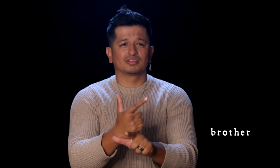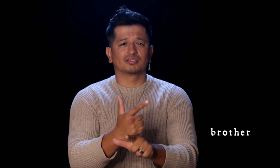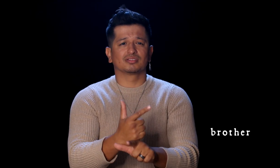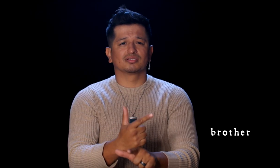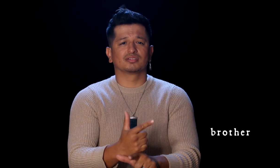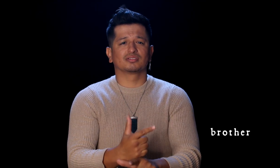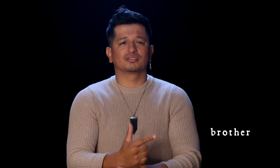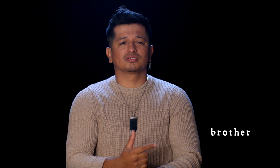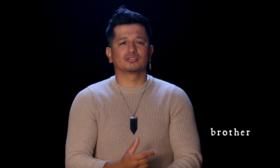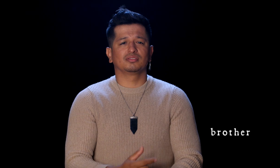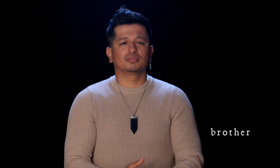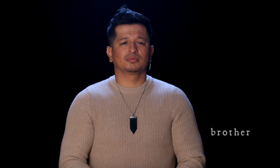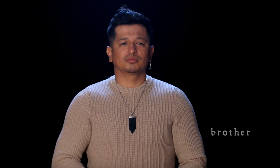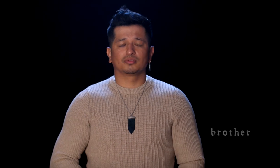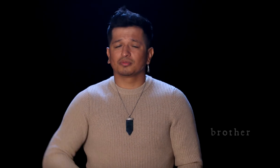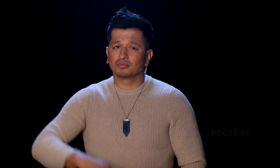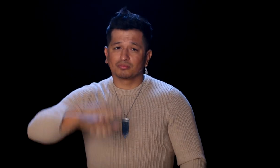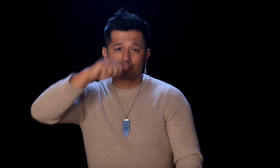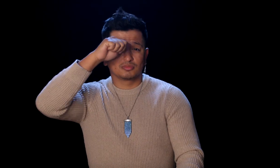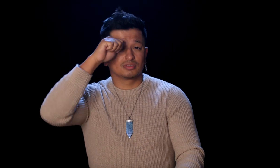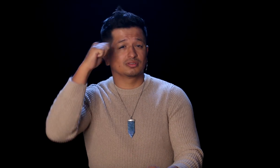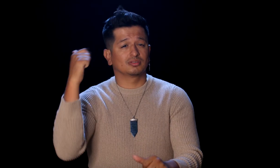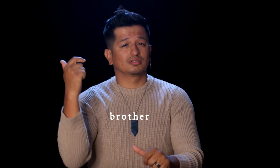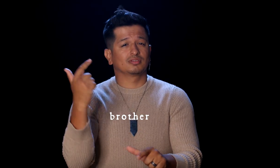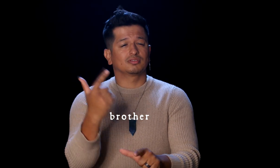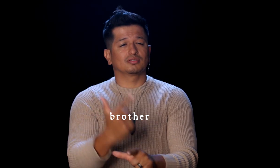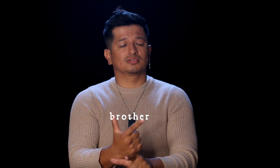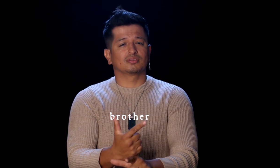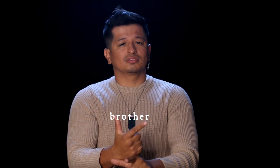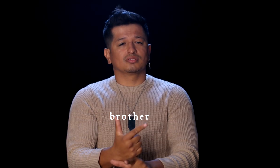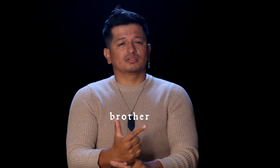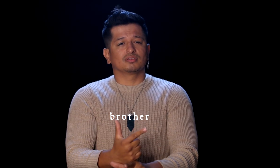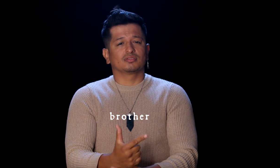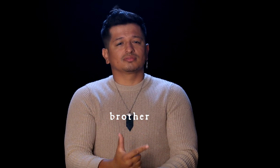brother.